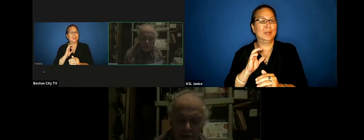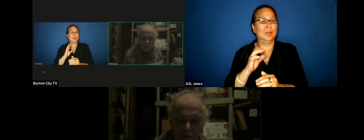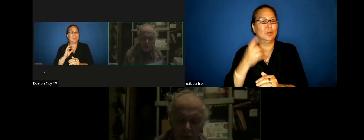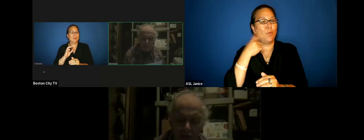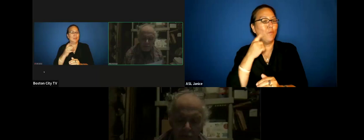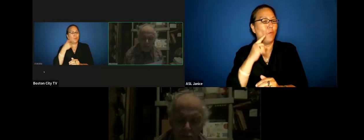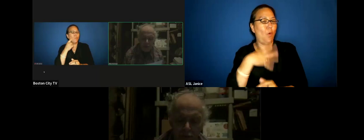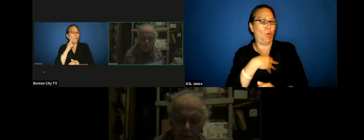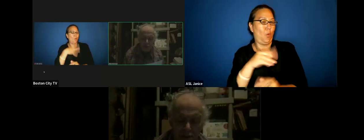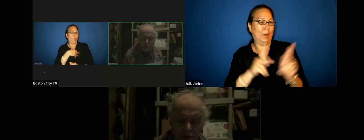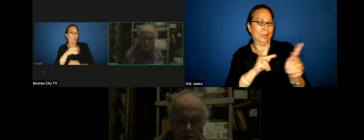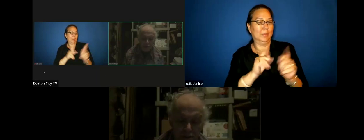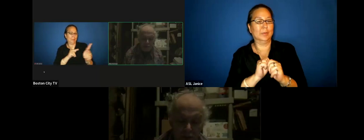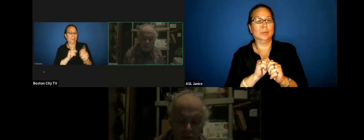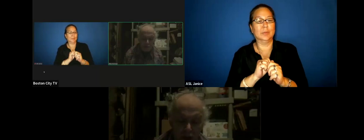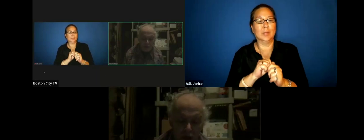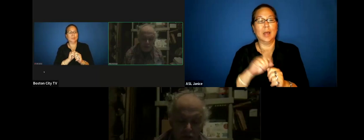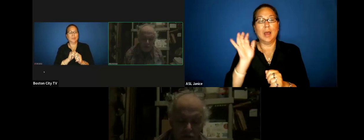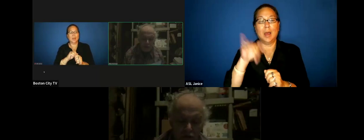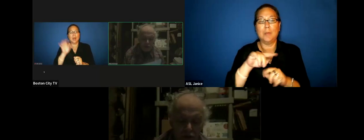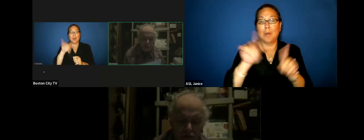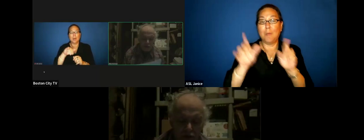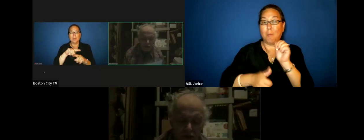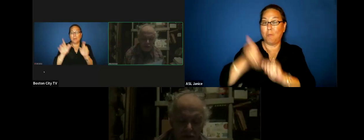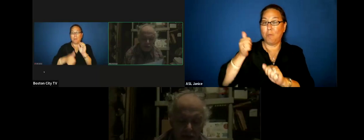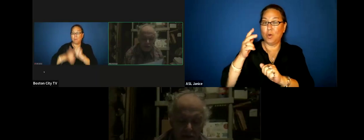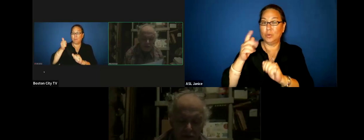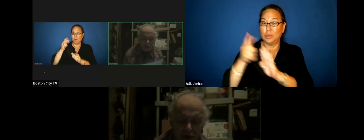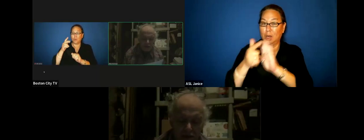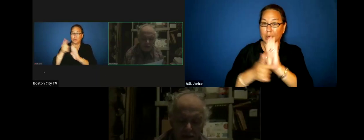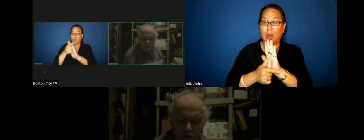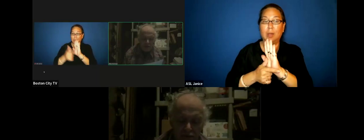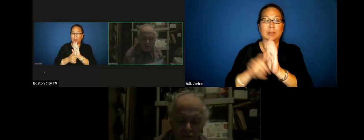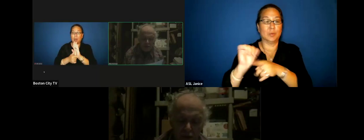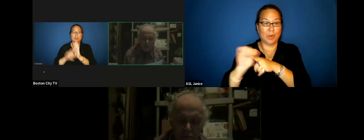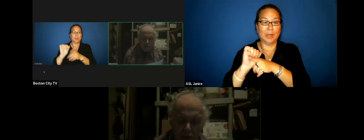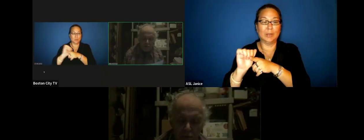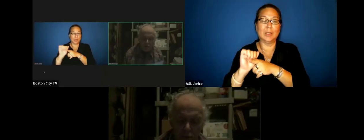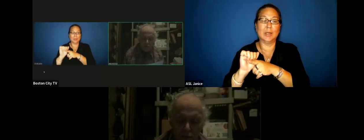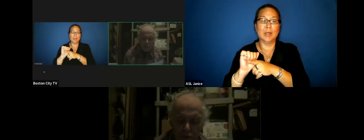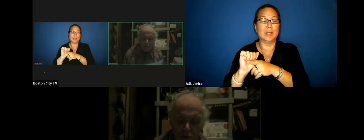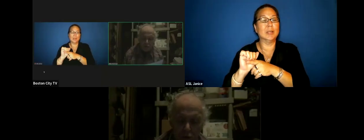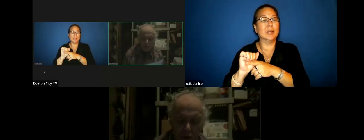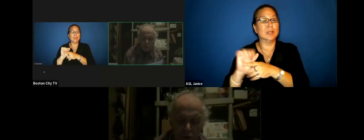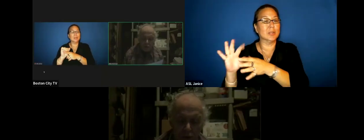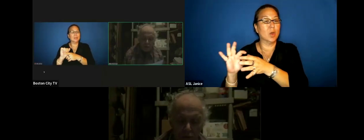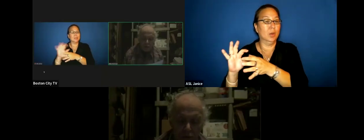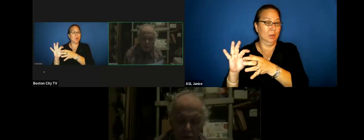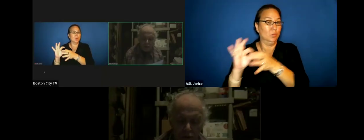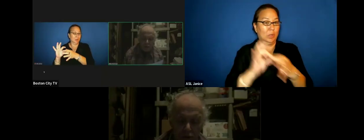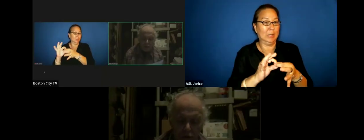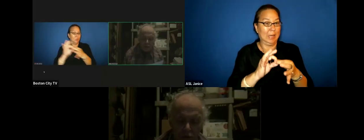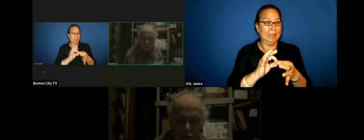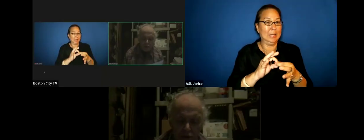migrants have been racist. The Fugitive Slave Act of 1850 compelled people to cooperate